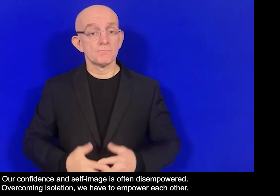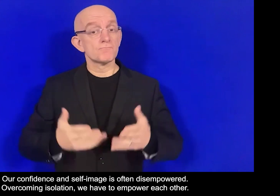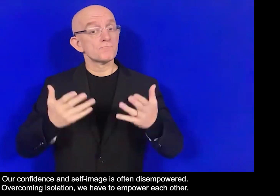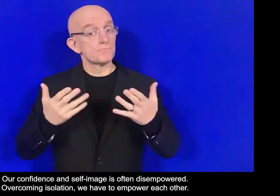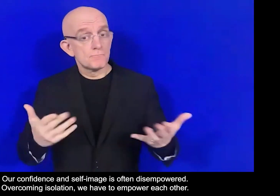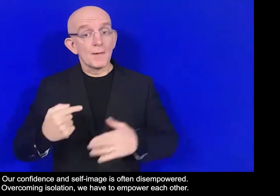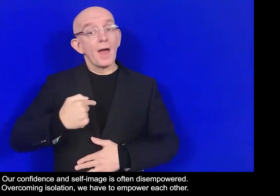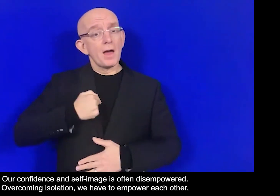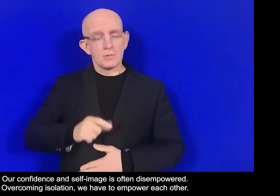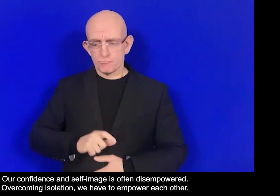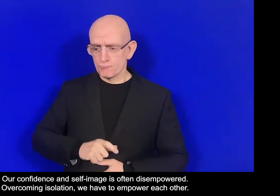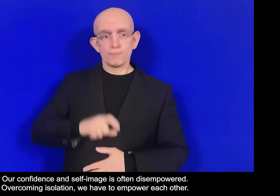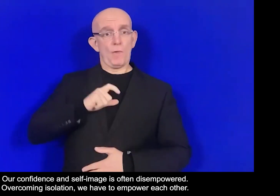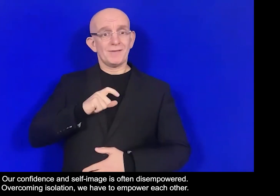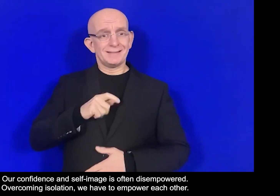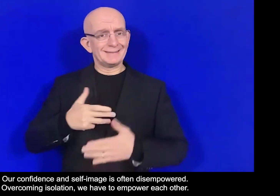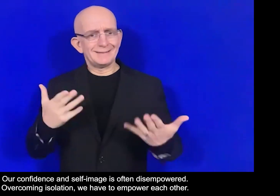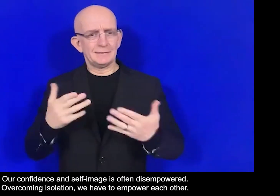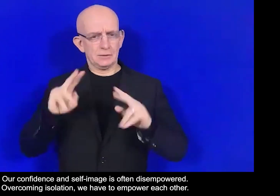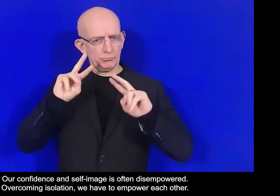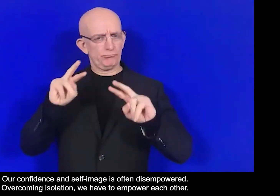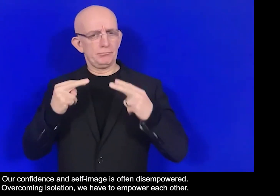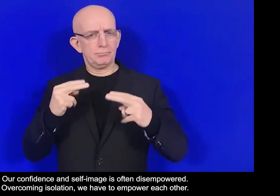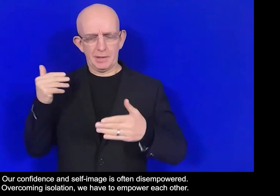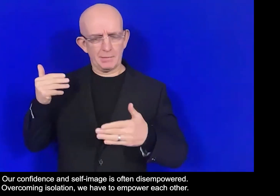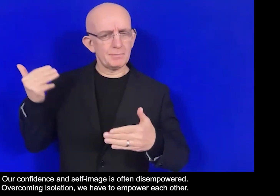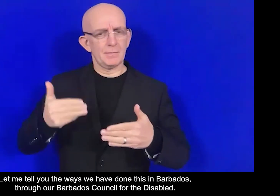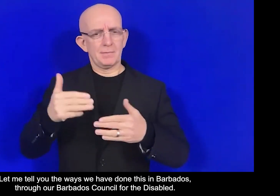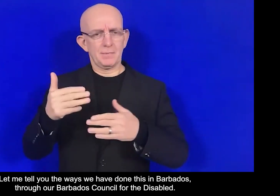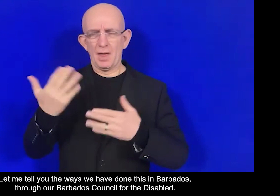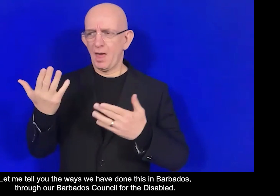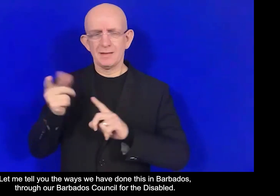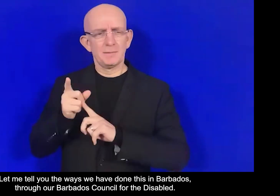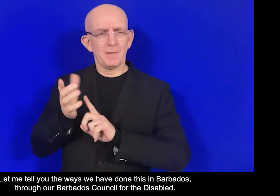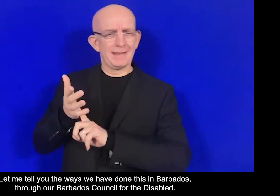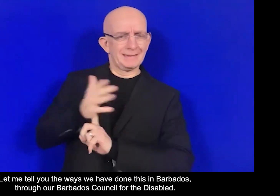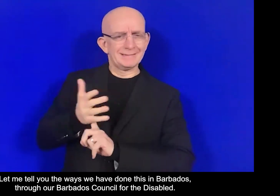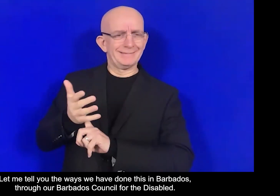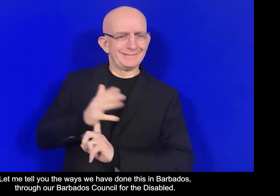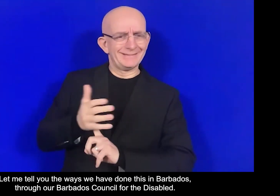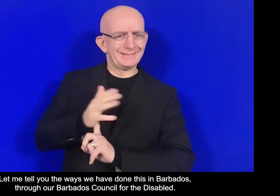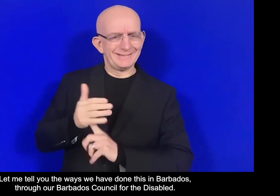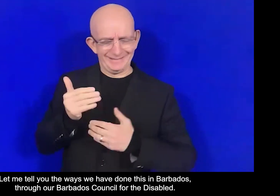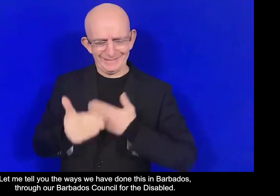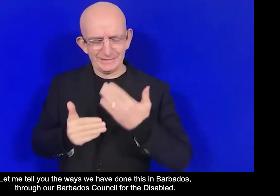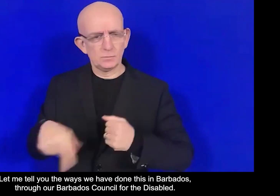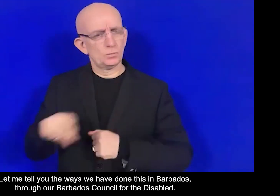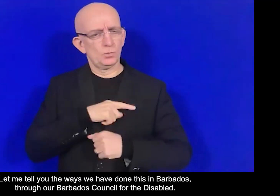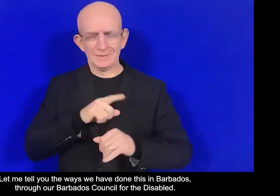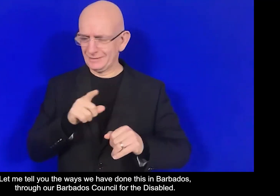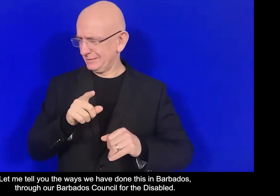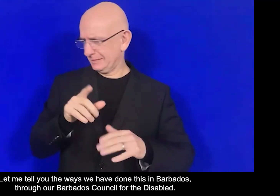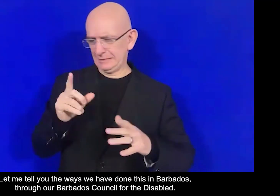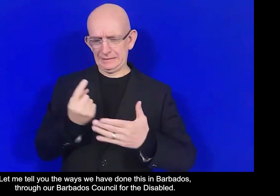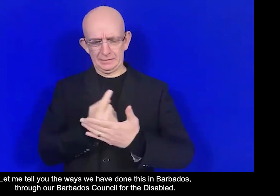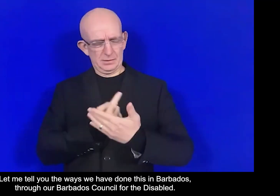Overcoming isolation, we have to empower each other. Let me tell you the ways we have done this